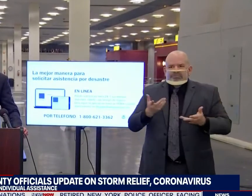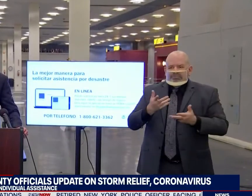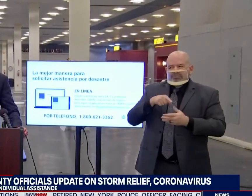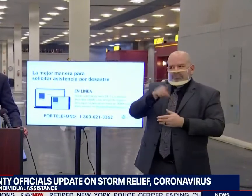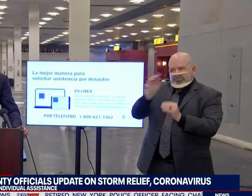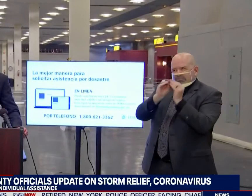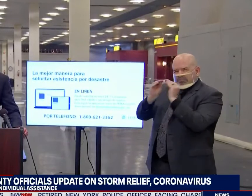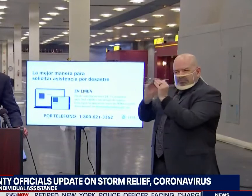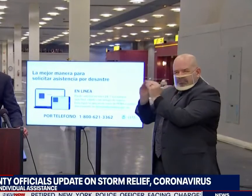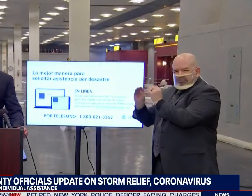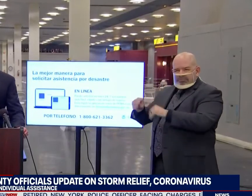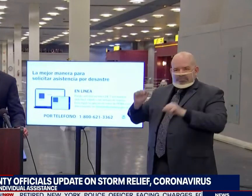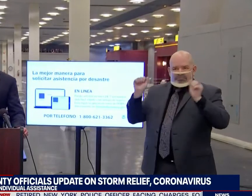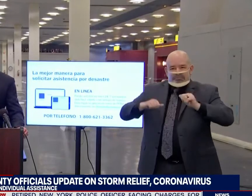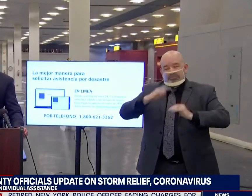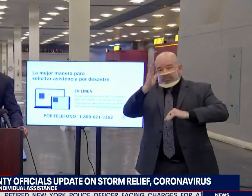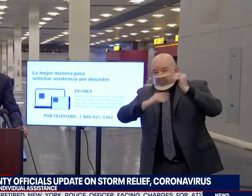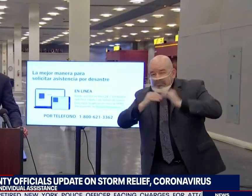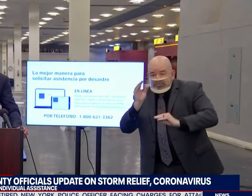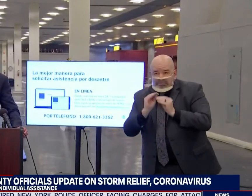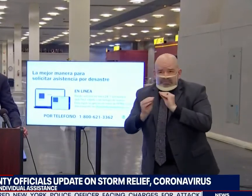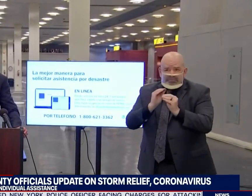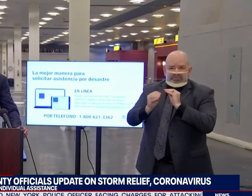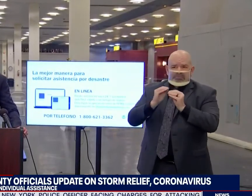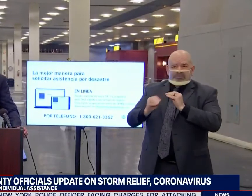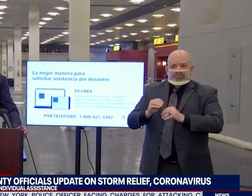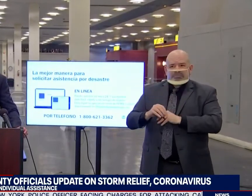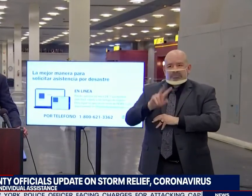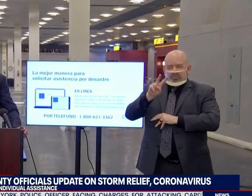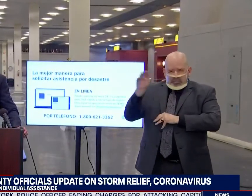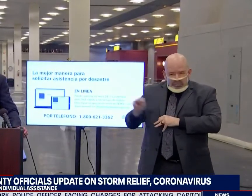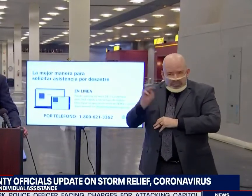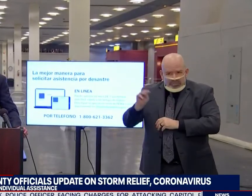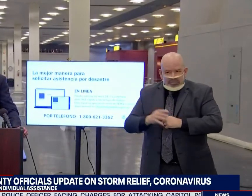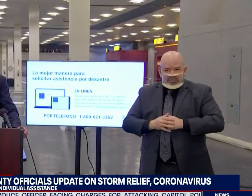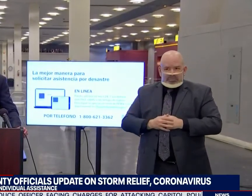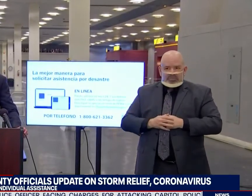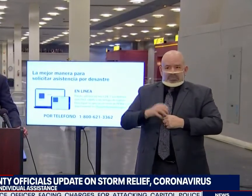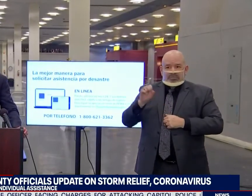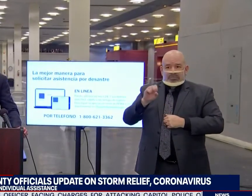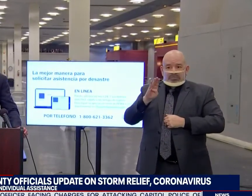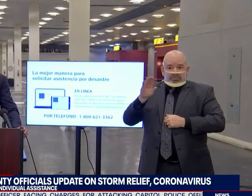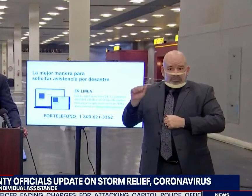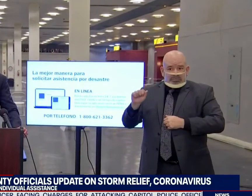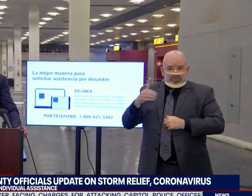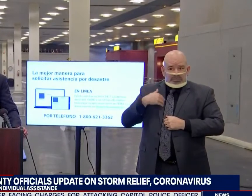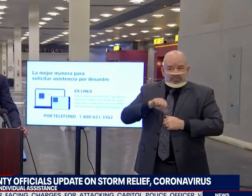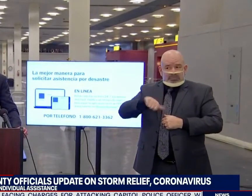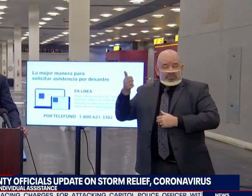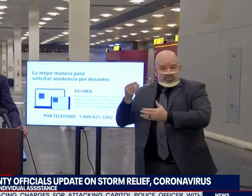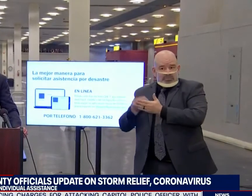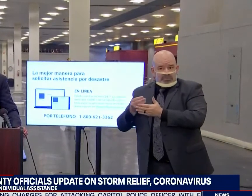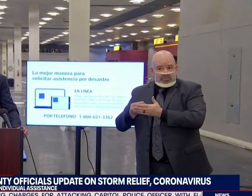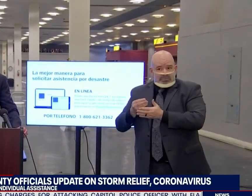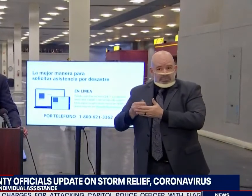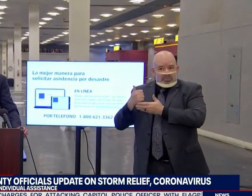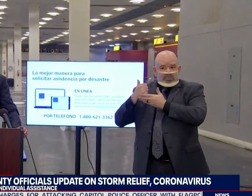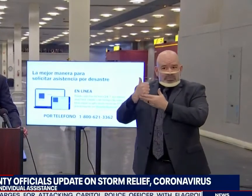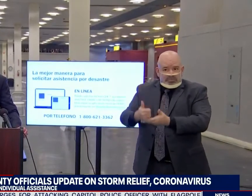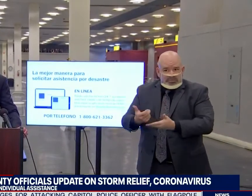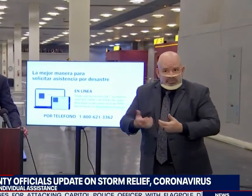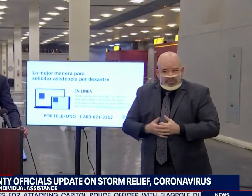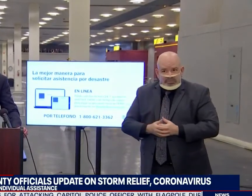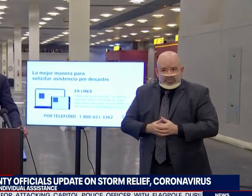advantage of it. SBA can also lend additional funds to businesses and homeowners to help with the cost of improvements to